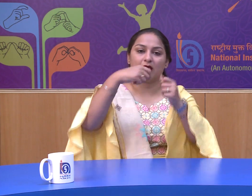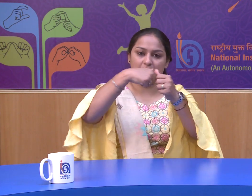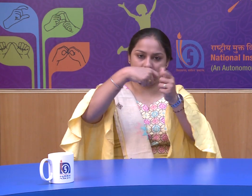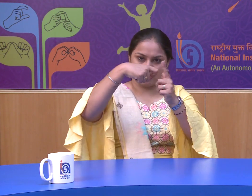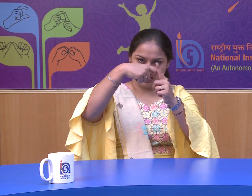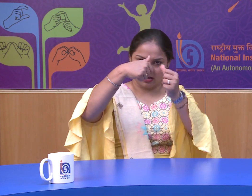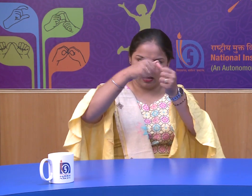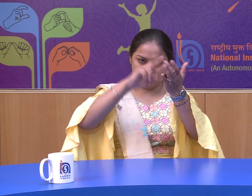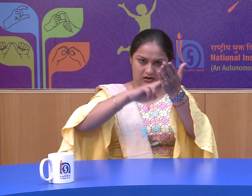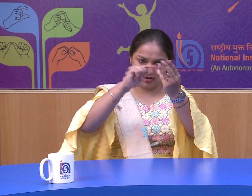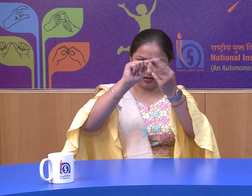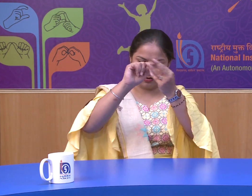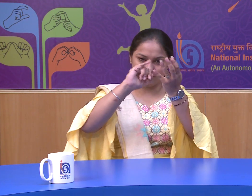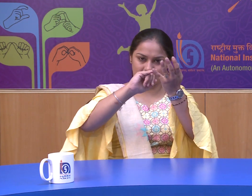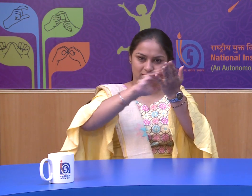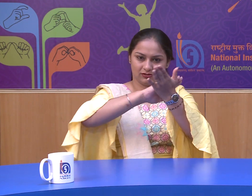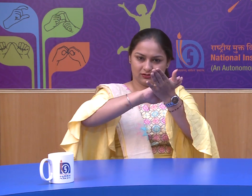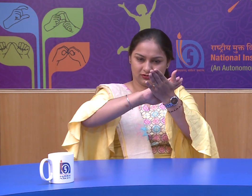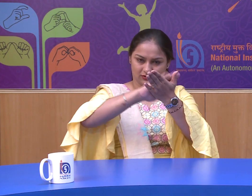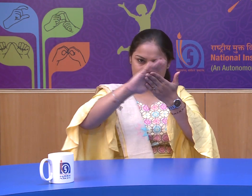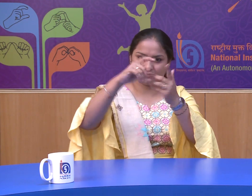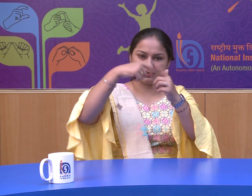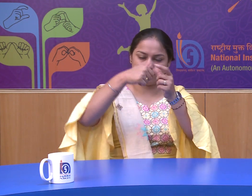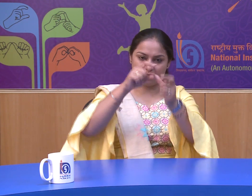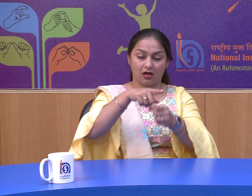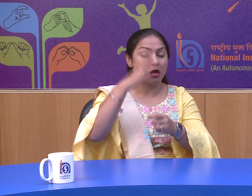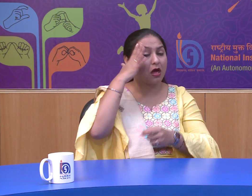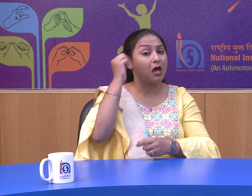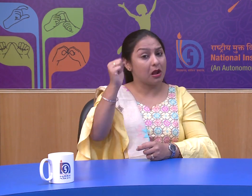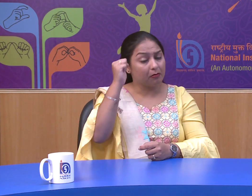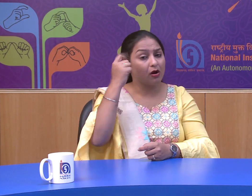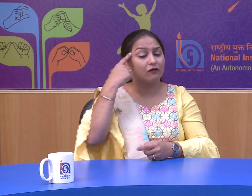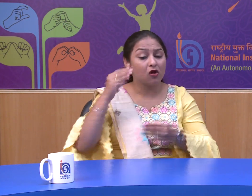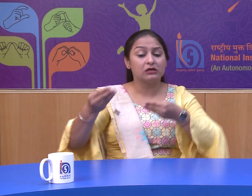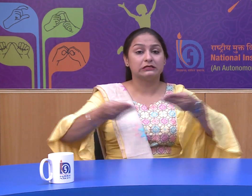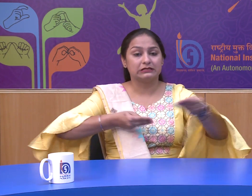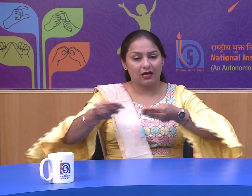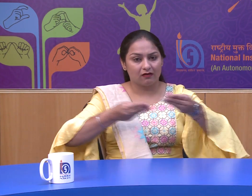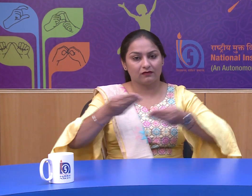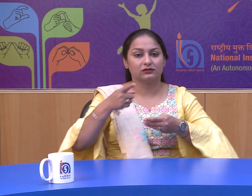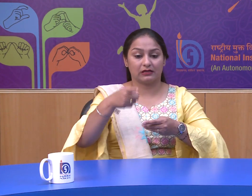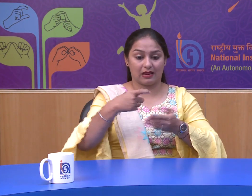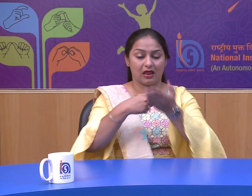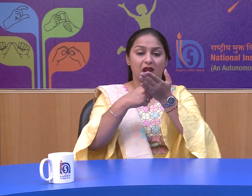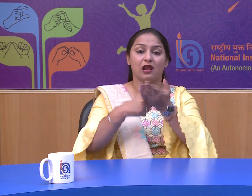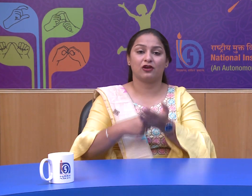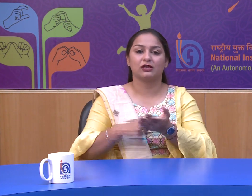Kanishka too is remembered for his services to this religion.